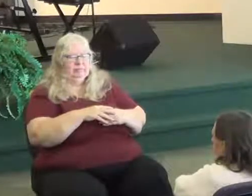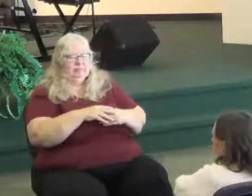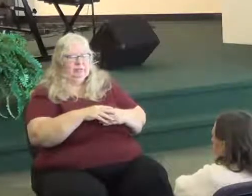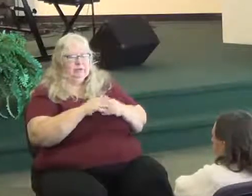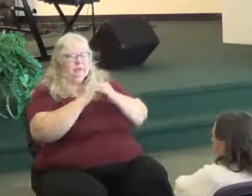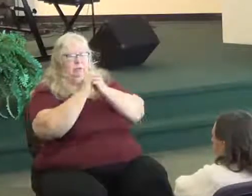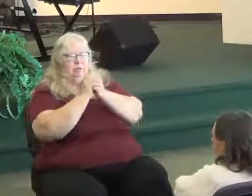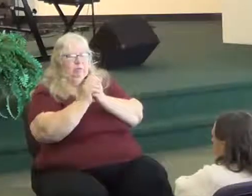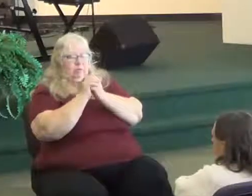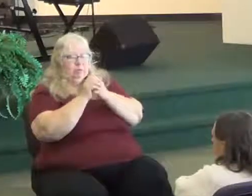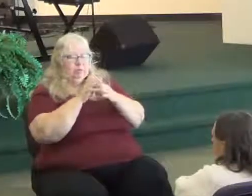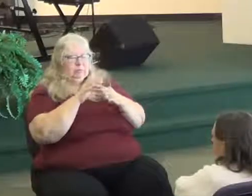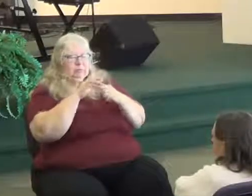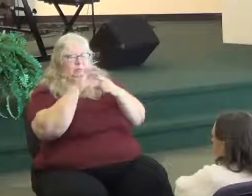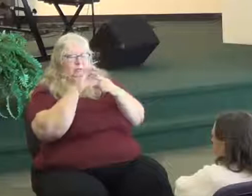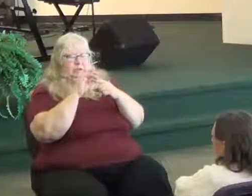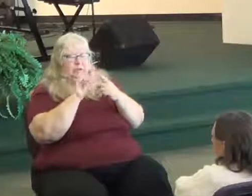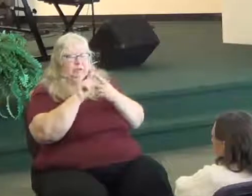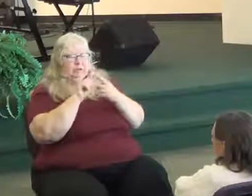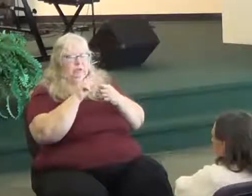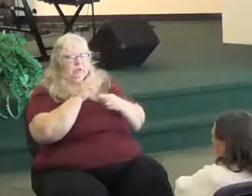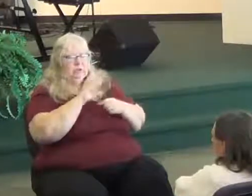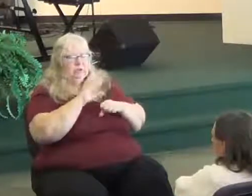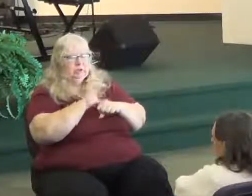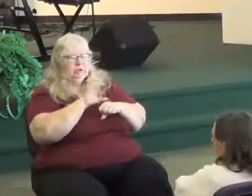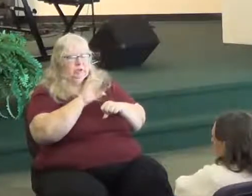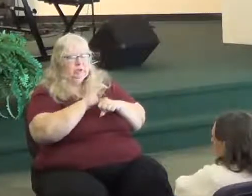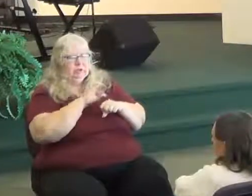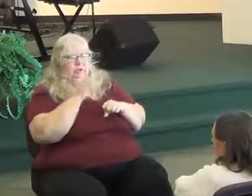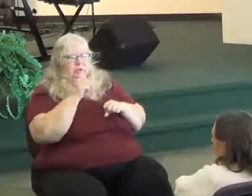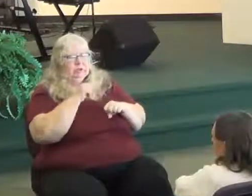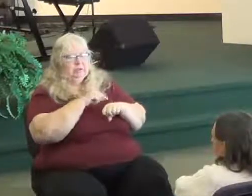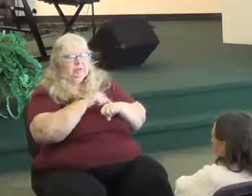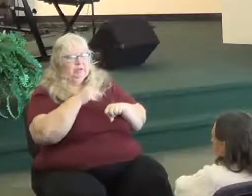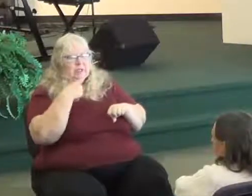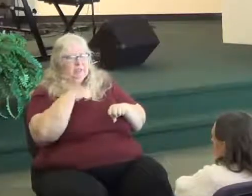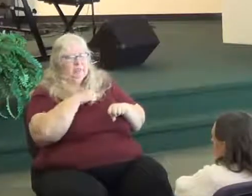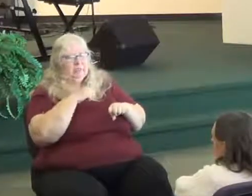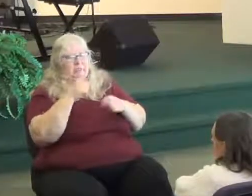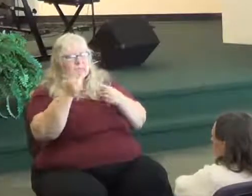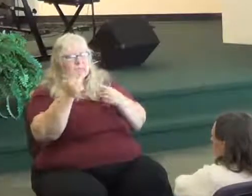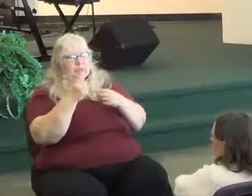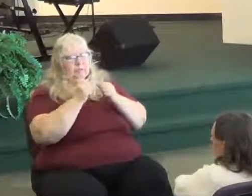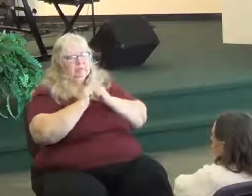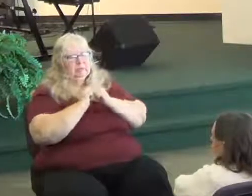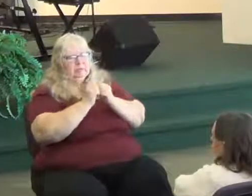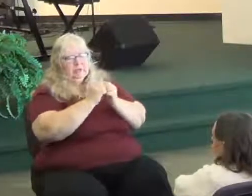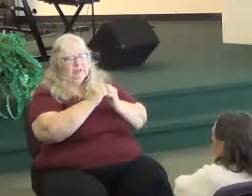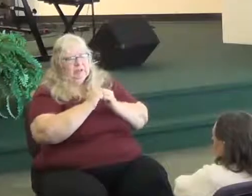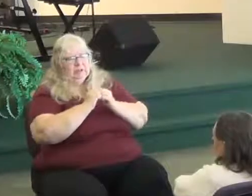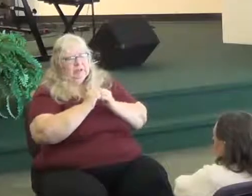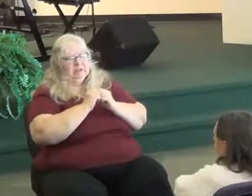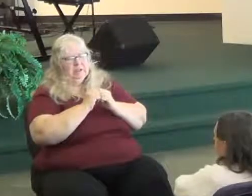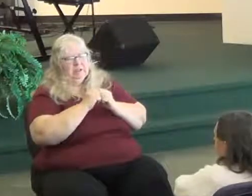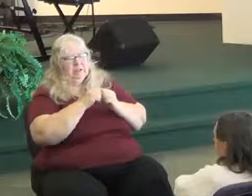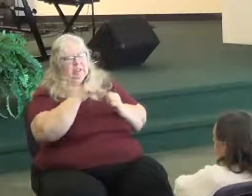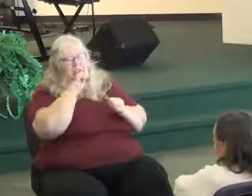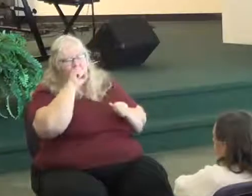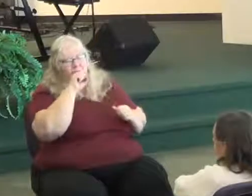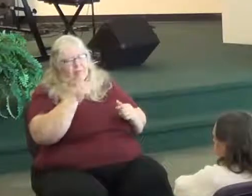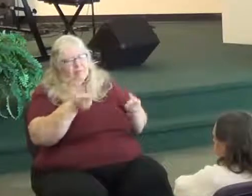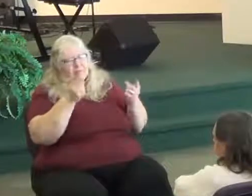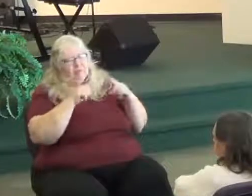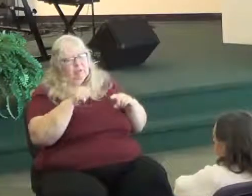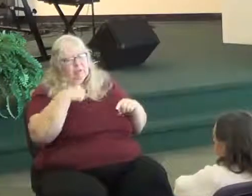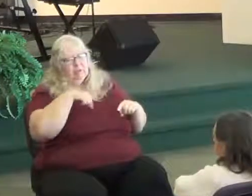Worship is special to the church. It's the time we come together in unity. It's a corporate entity. And I just love it when we can come